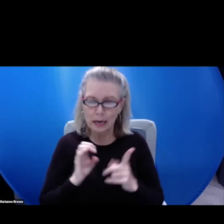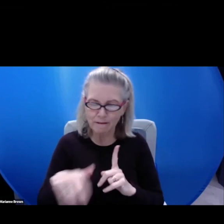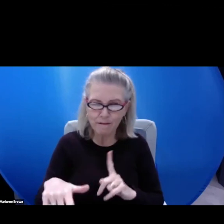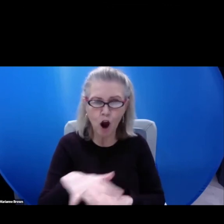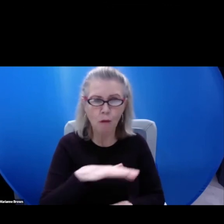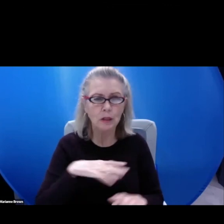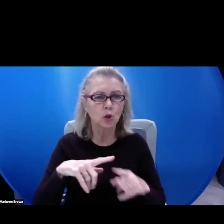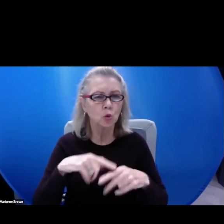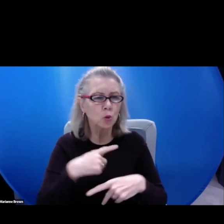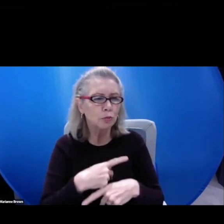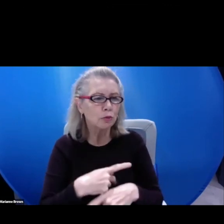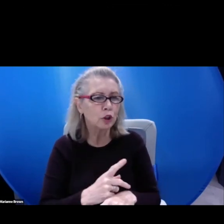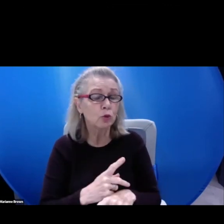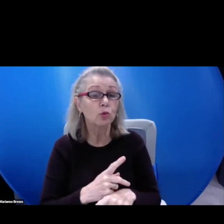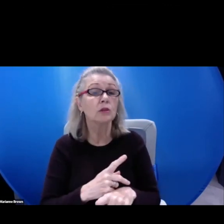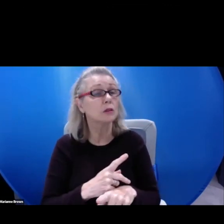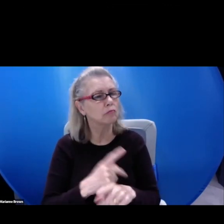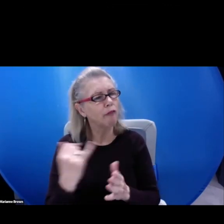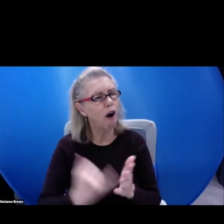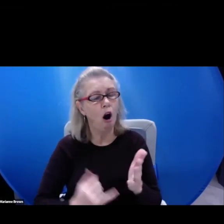enduring works of the imagination.